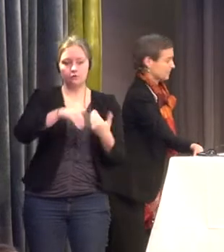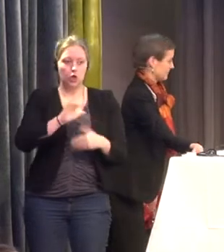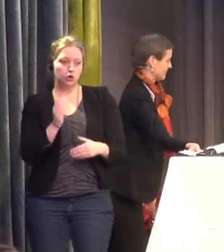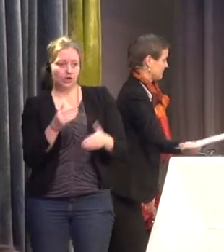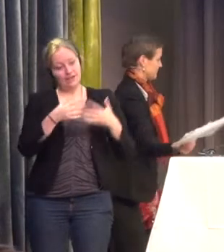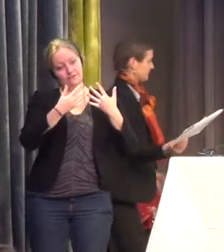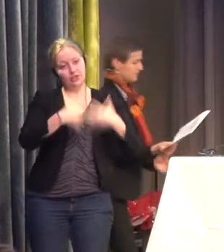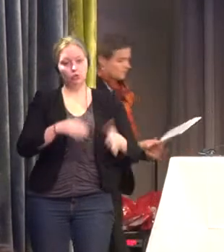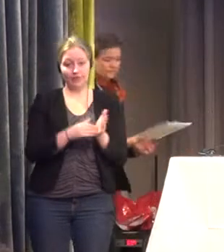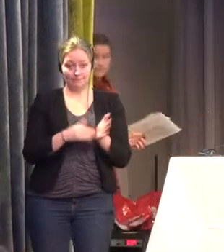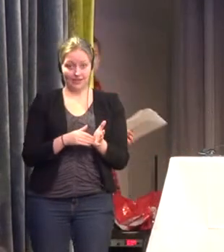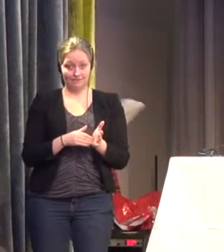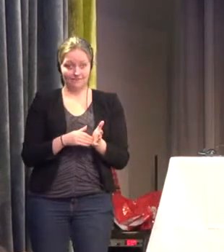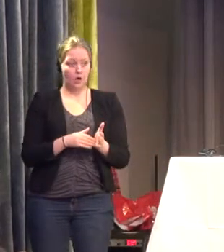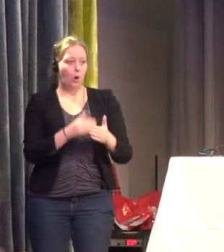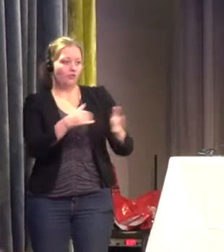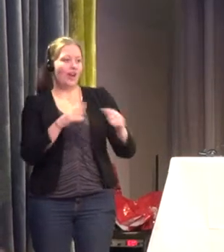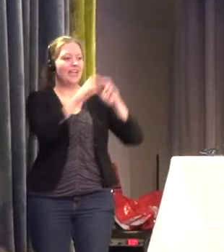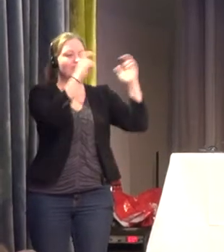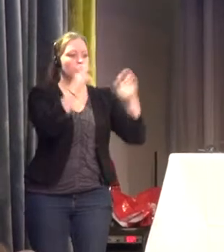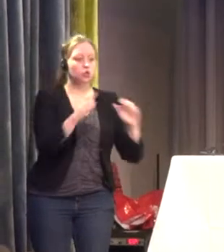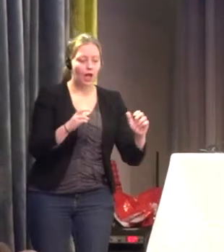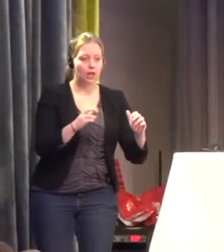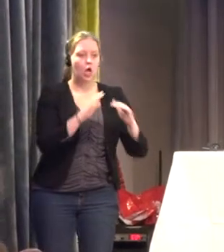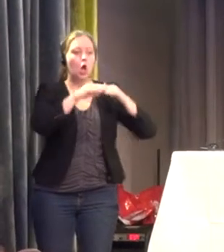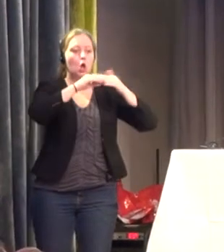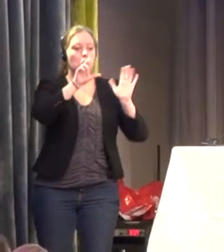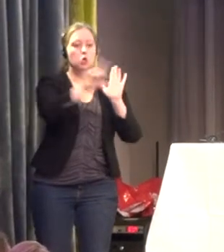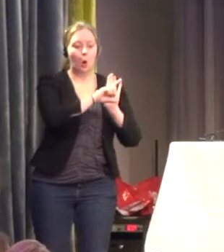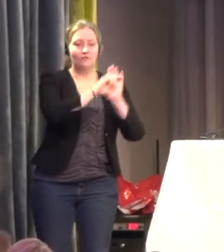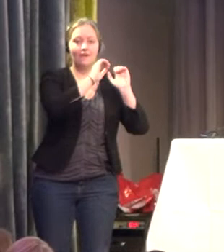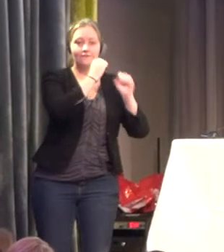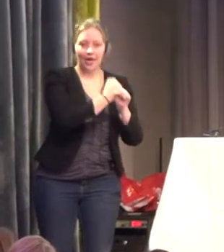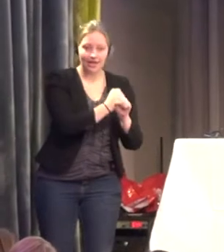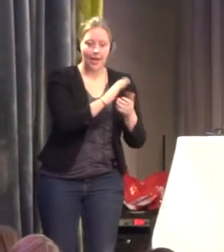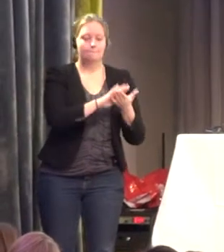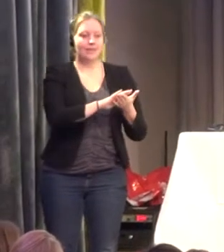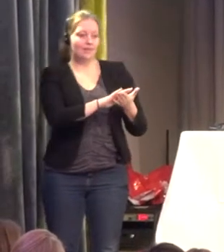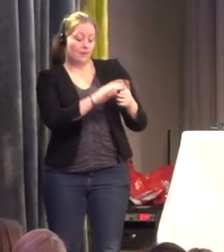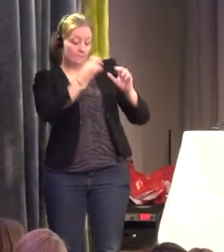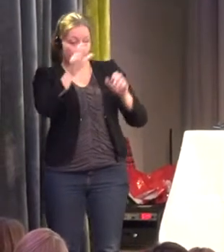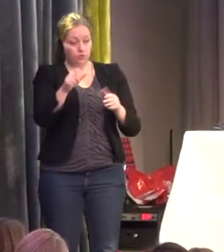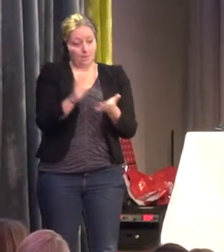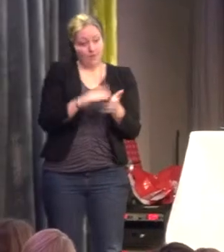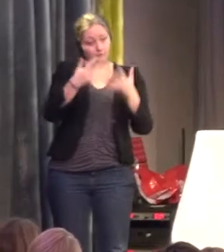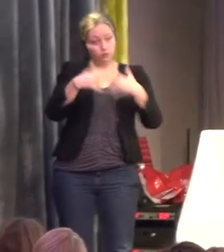international law and programming. People with disabilities, it was known at the time that we considered the